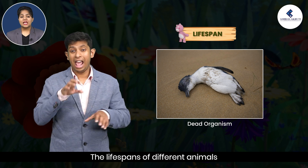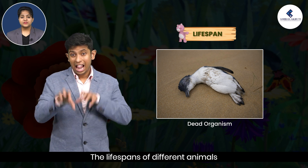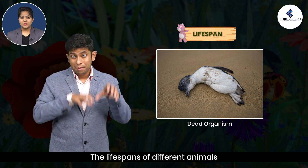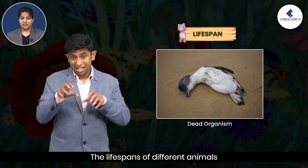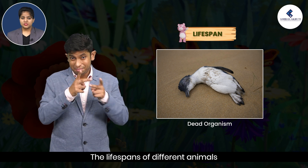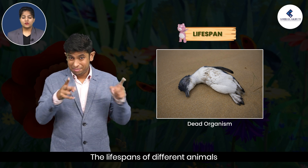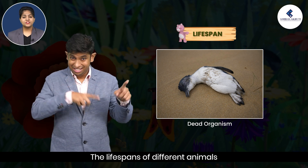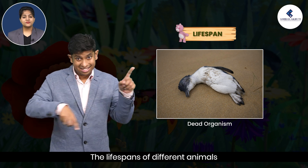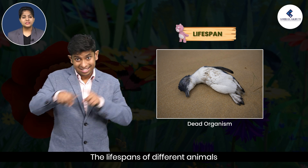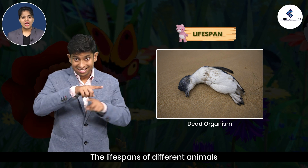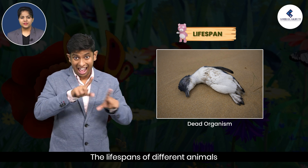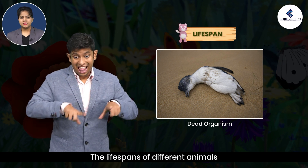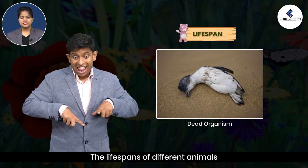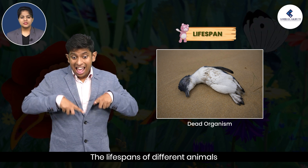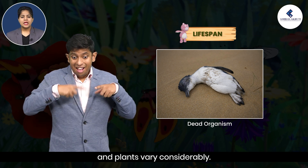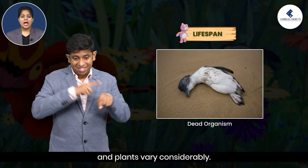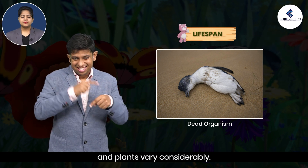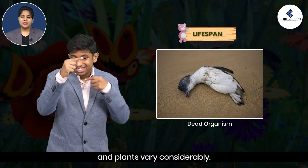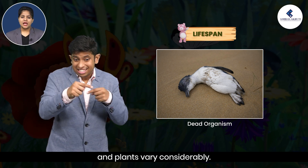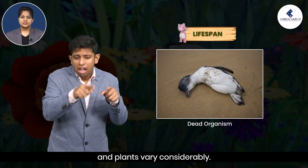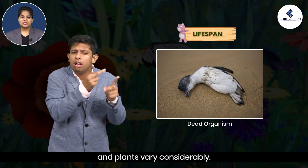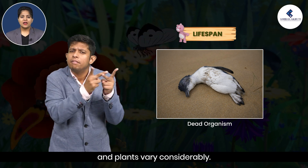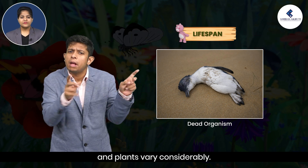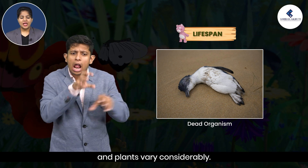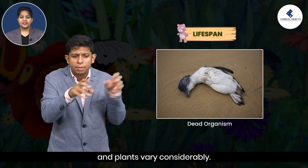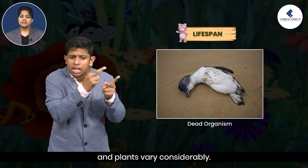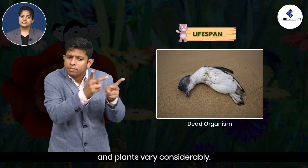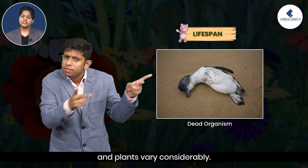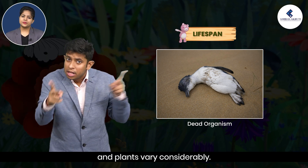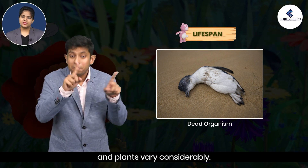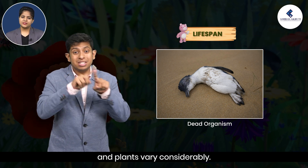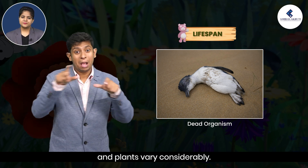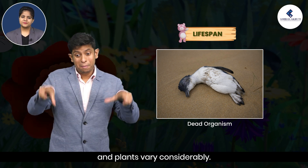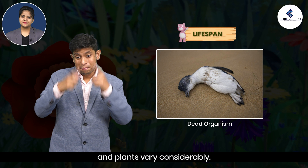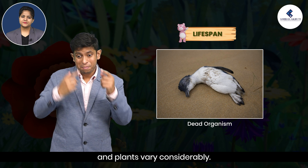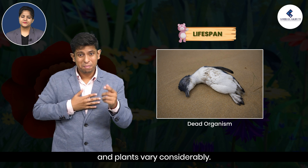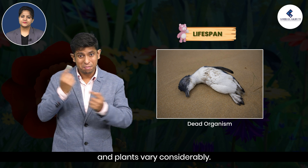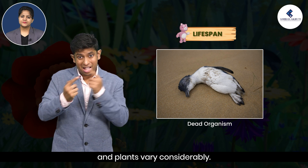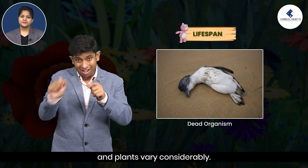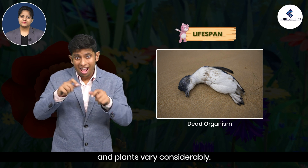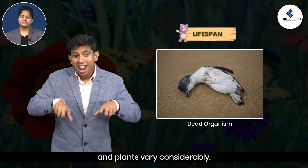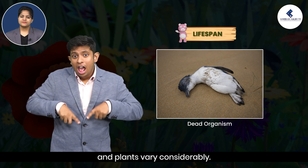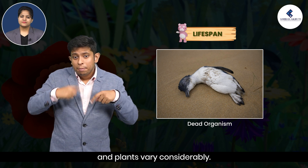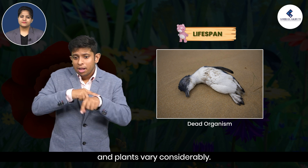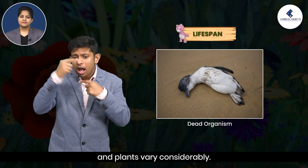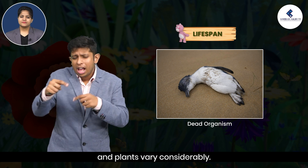The lifespans of different animals and plants vary considerably.